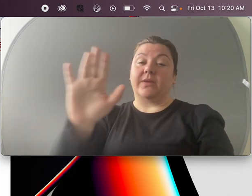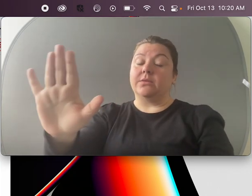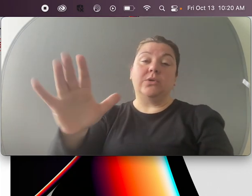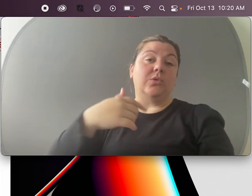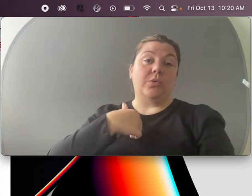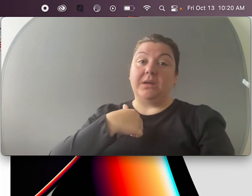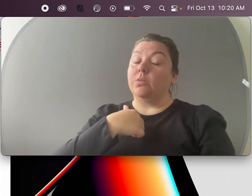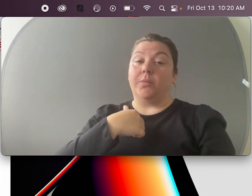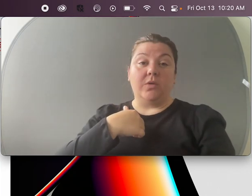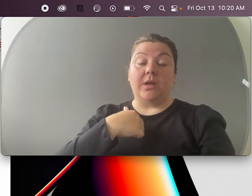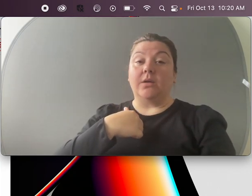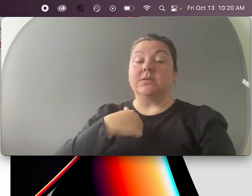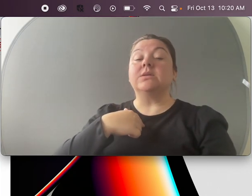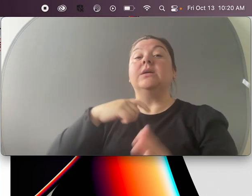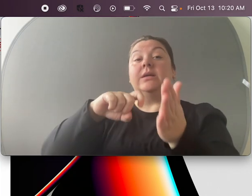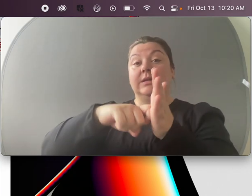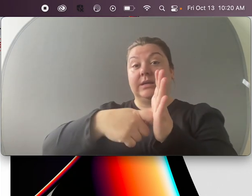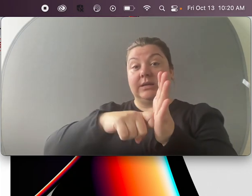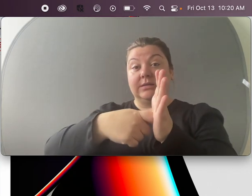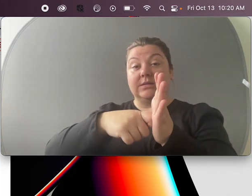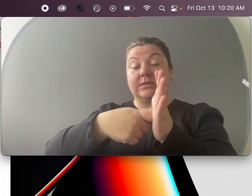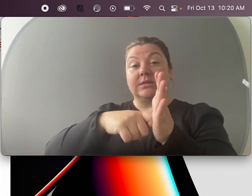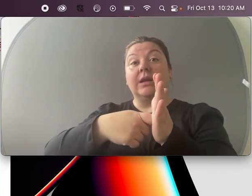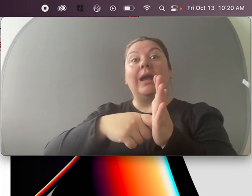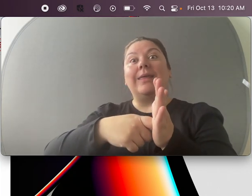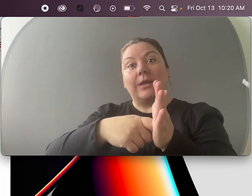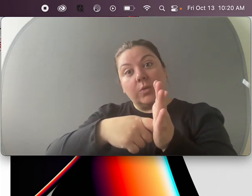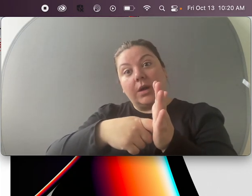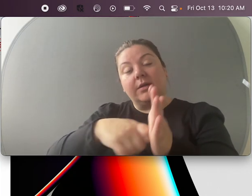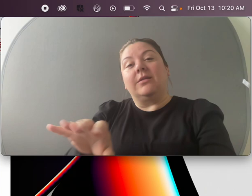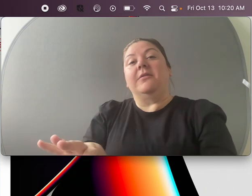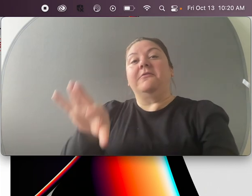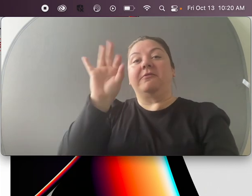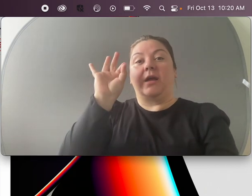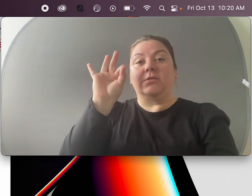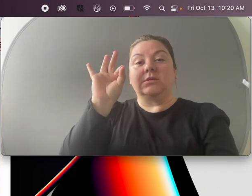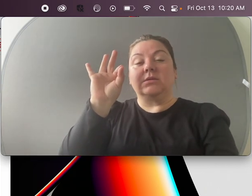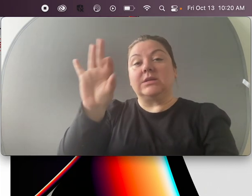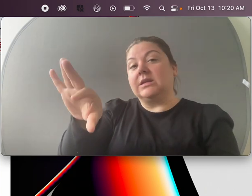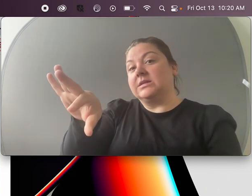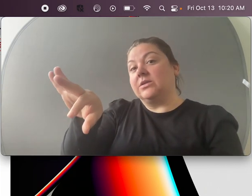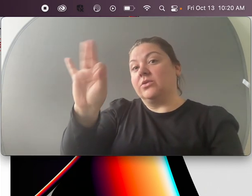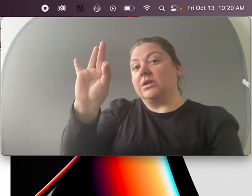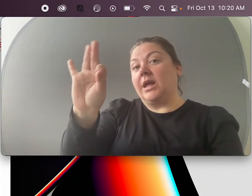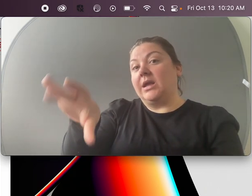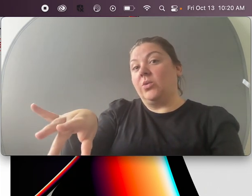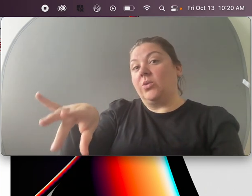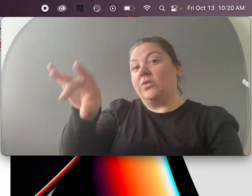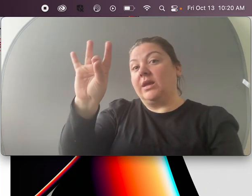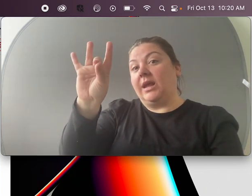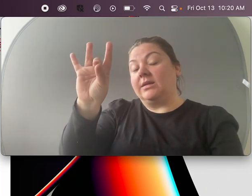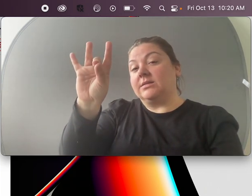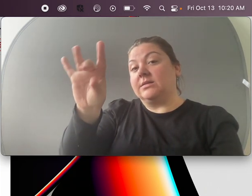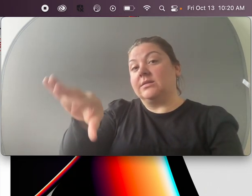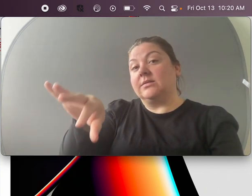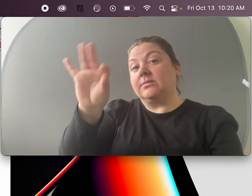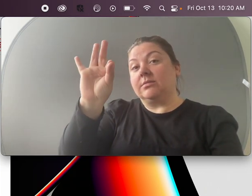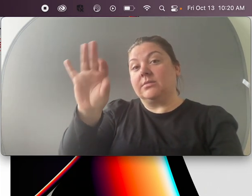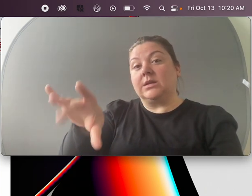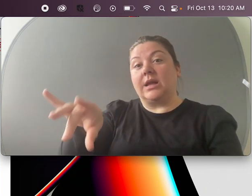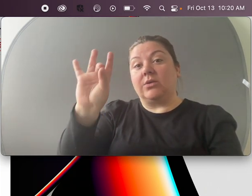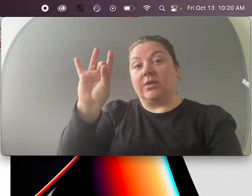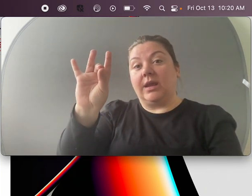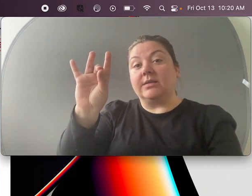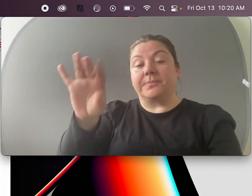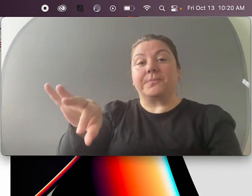It's fine. You or me, we're both nouns. Keys. And then what? Found. And that's either the 9 or the 8.